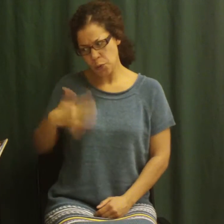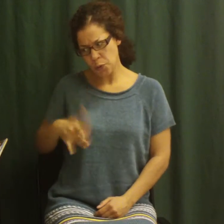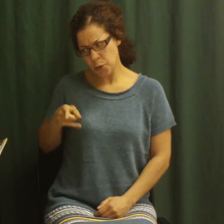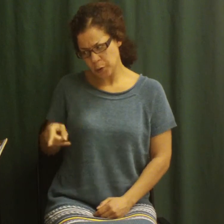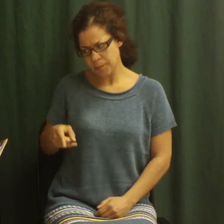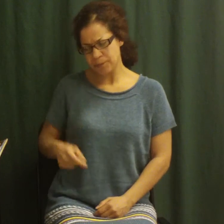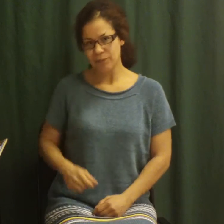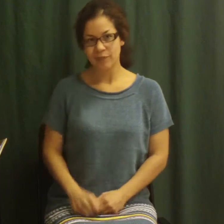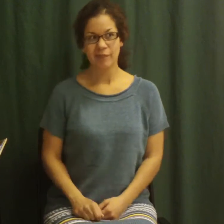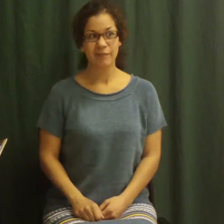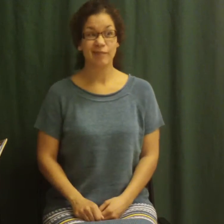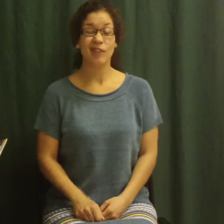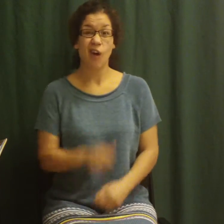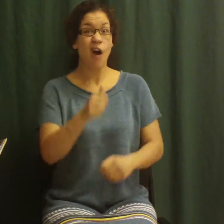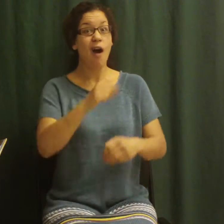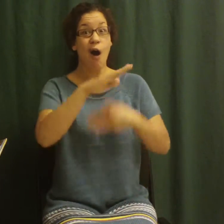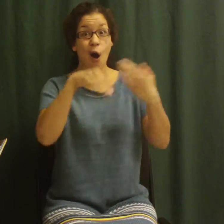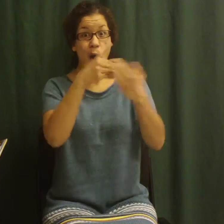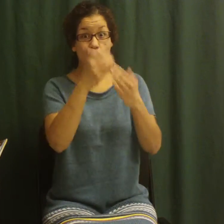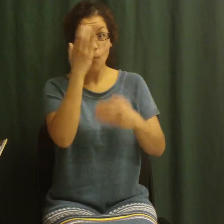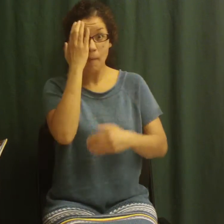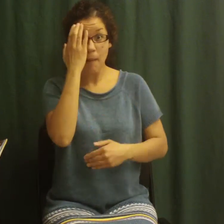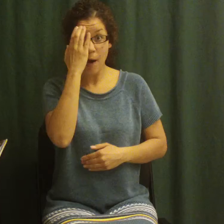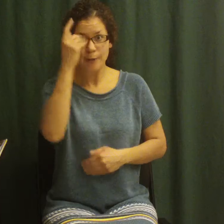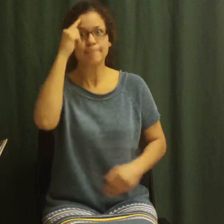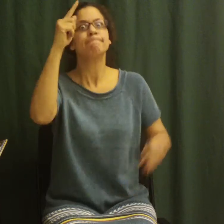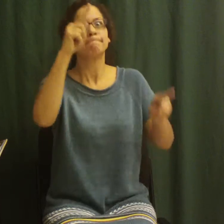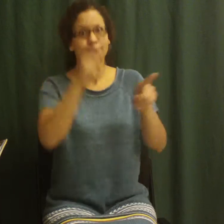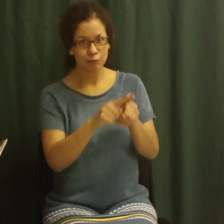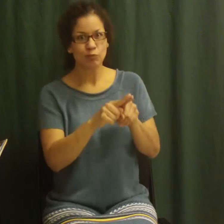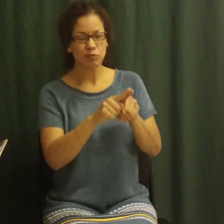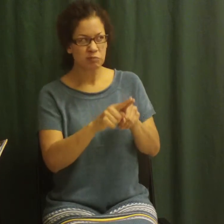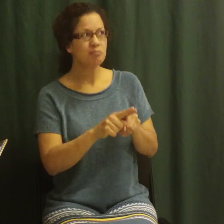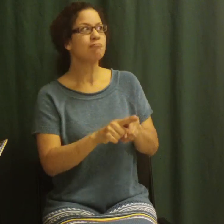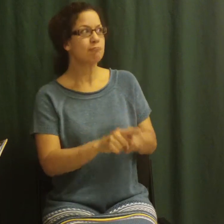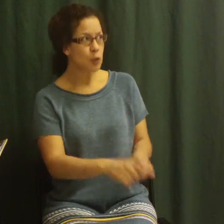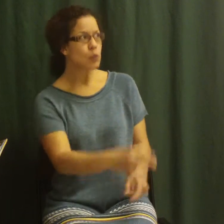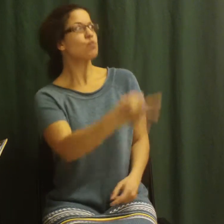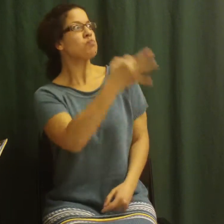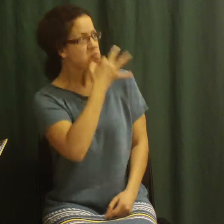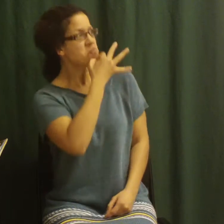"A good one at that." The others agreed.